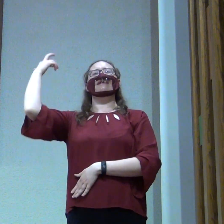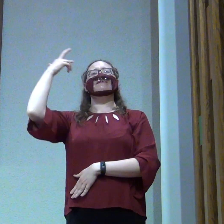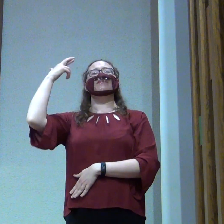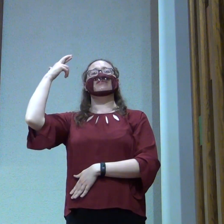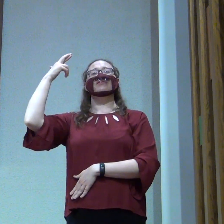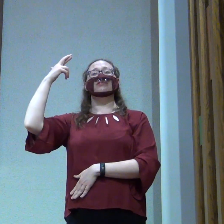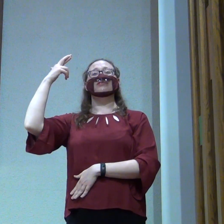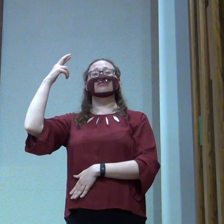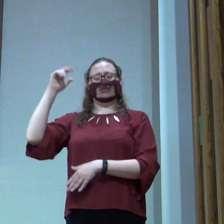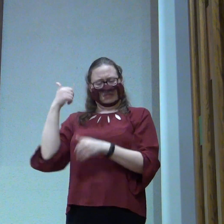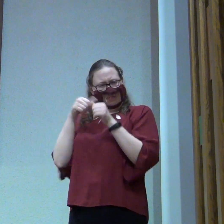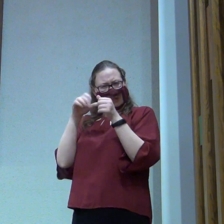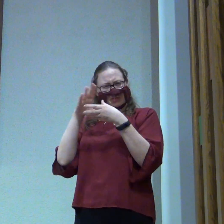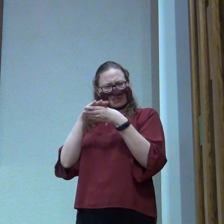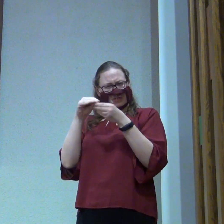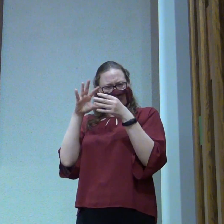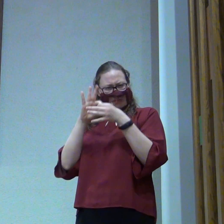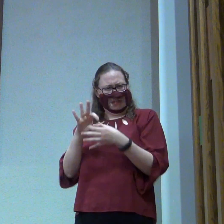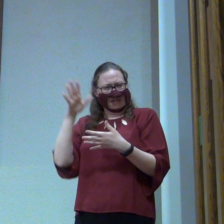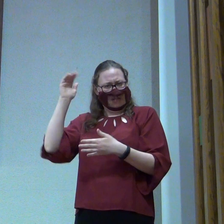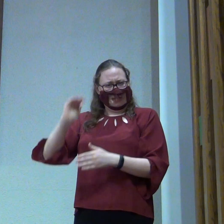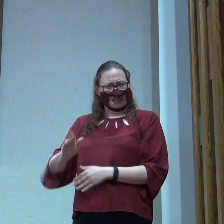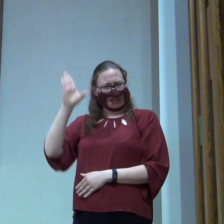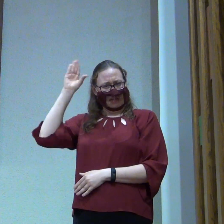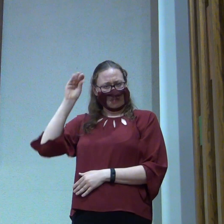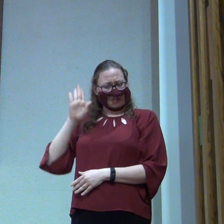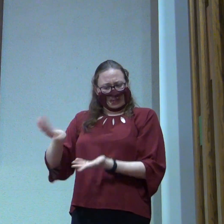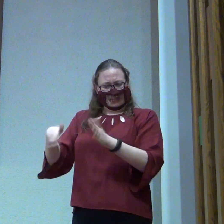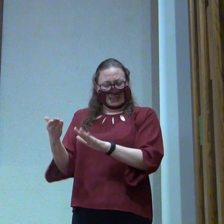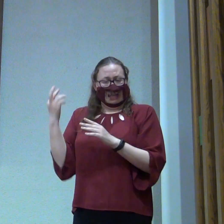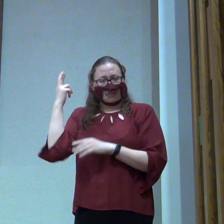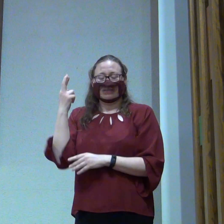This little boy's death served no purpose